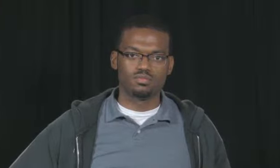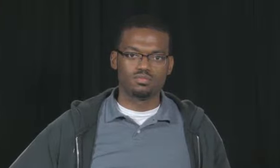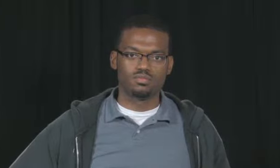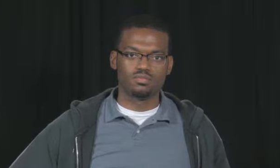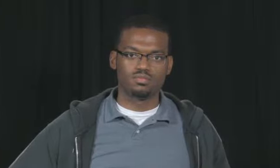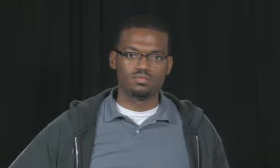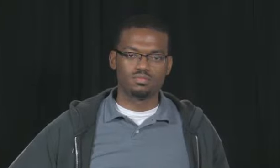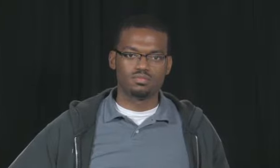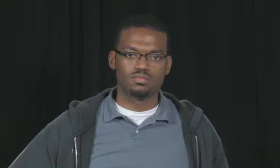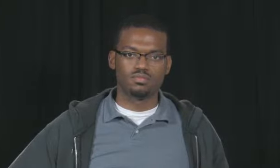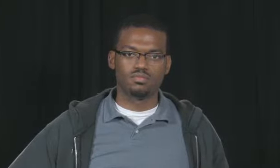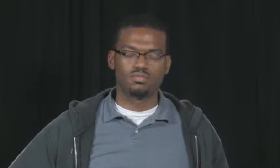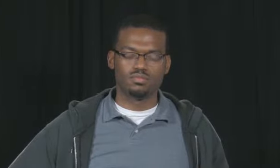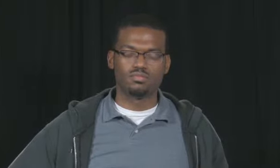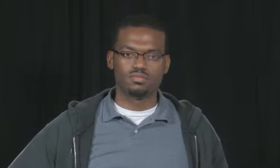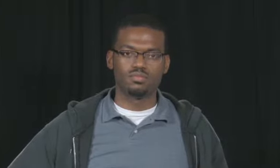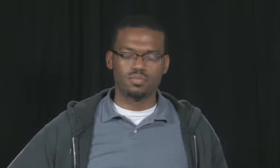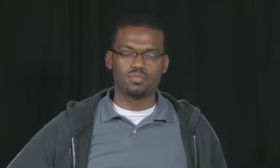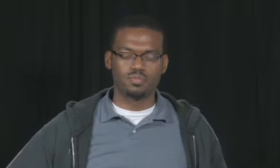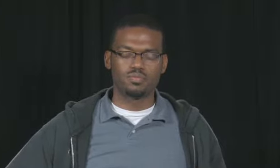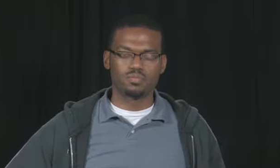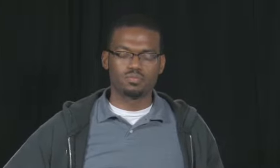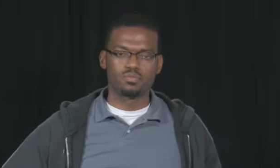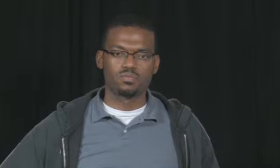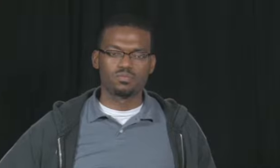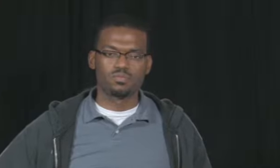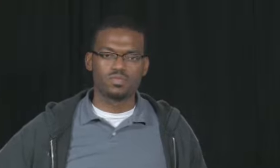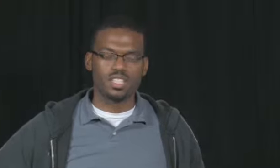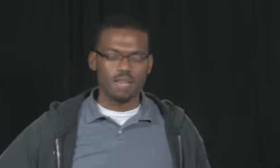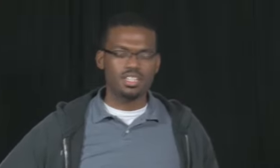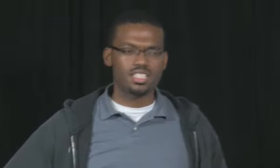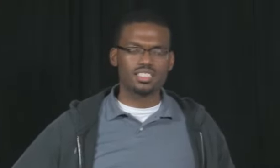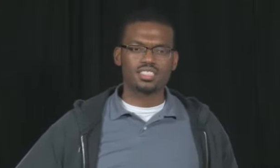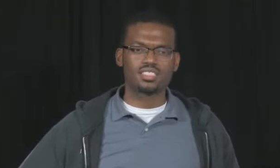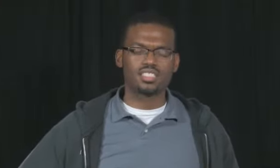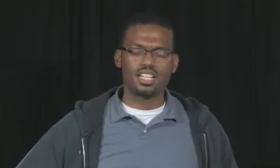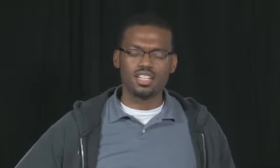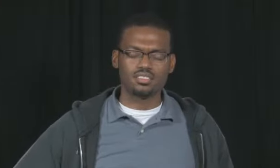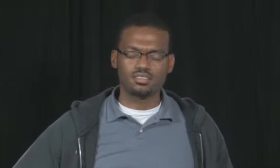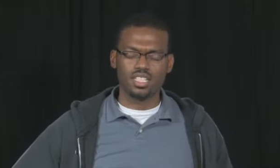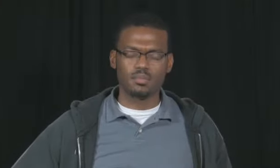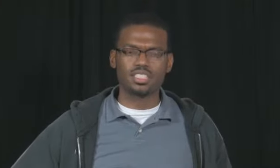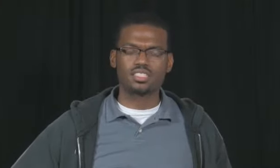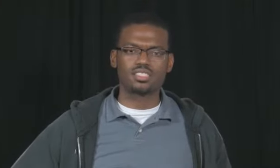possibility that you can be anybody else saying this. That's chance. That makes a lot of sense. Yeah, that makes a lot of sense